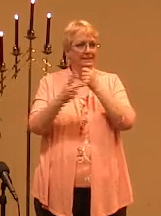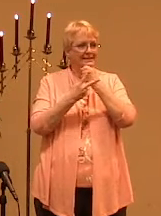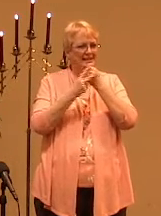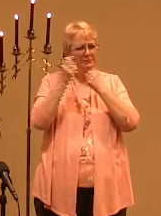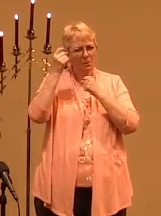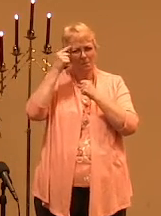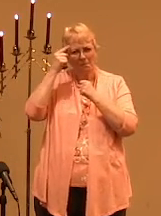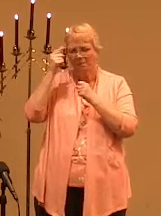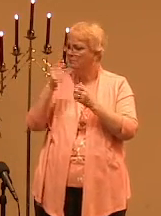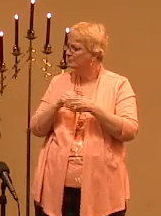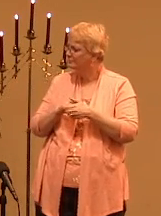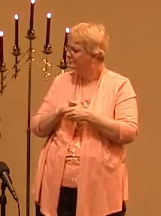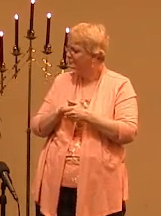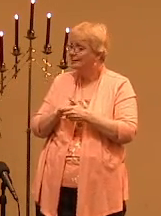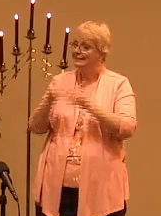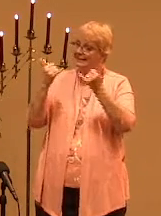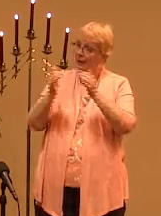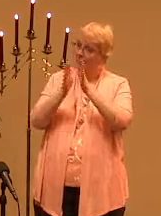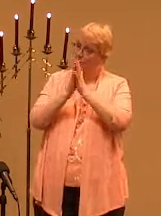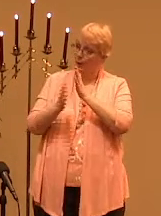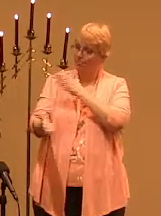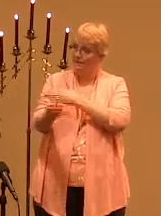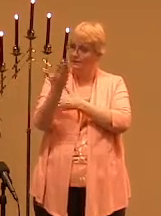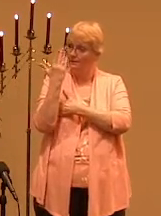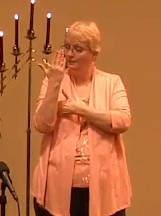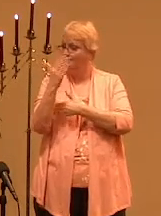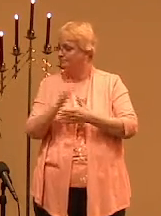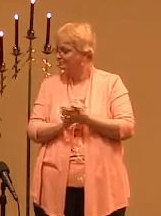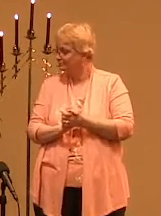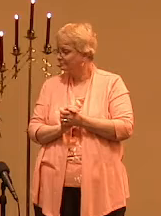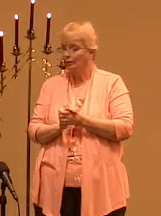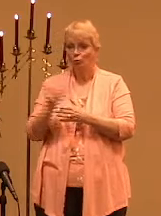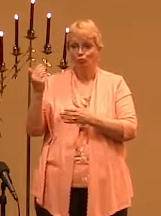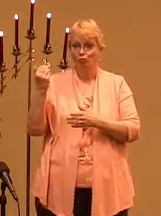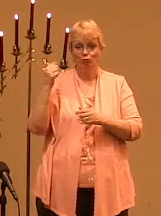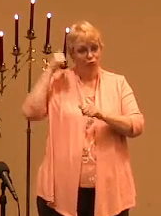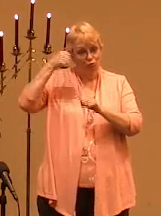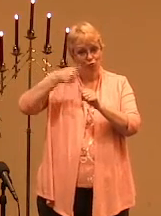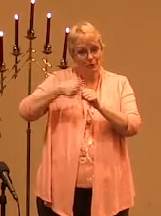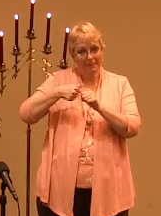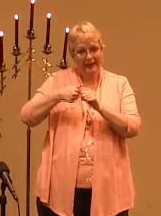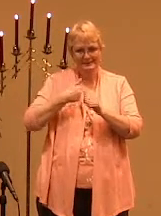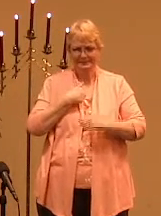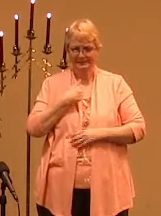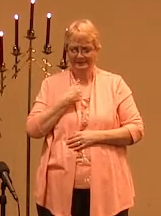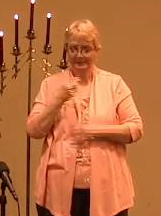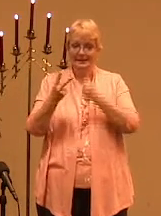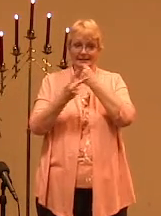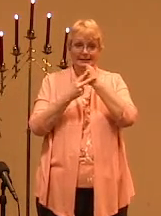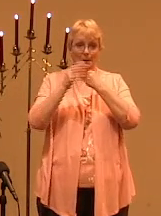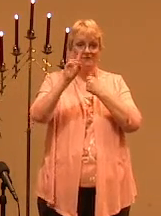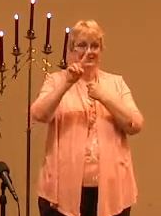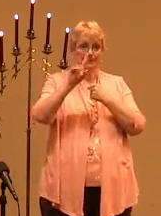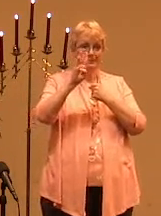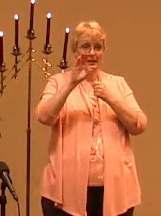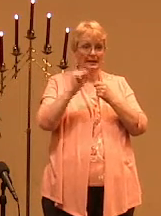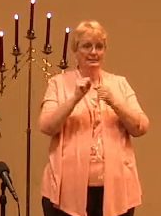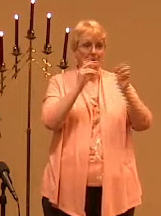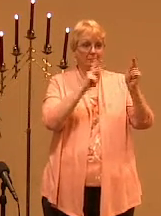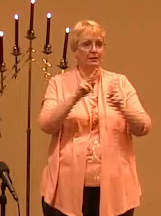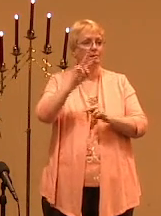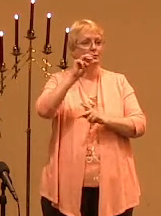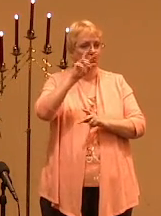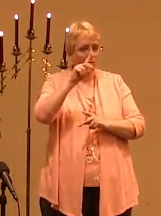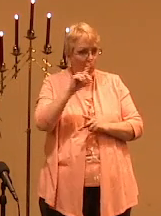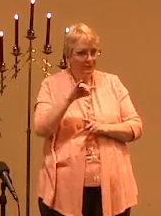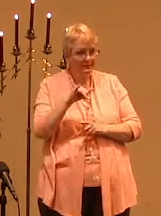mind. So as we transition to prayer this morning, that does remind me to keep VBS plans in prayer. And Wendy's